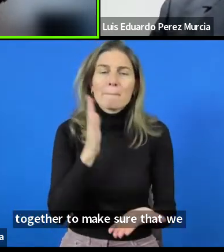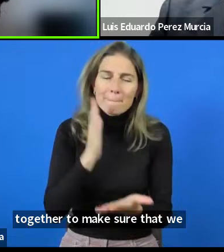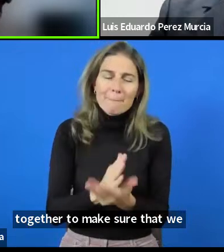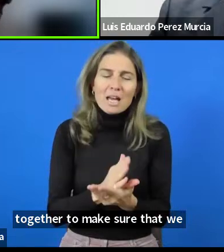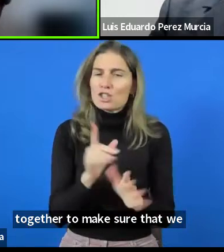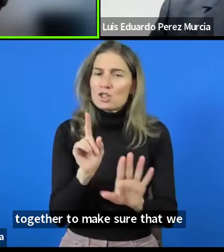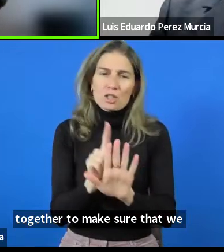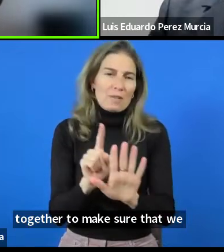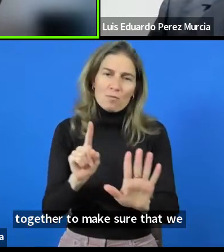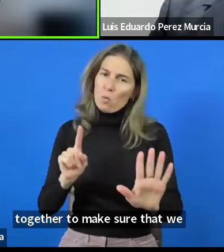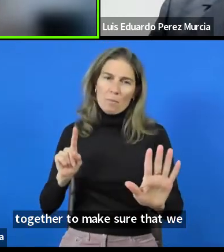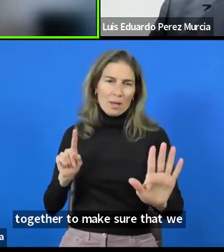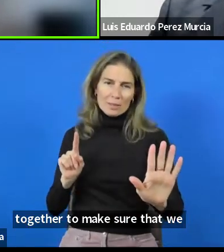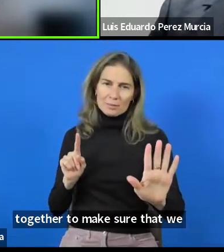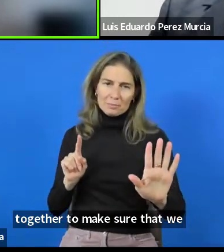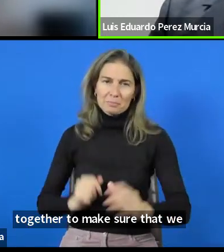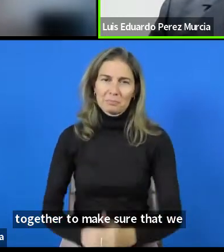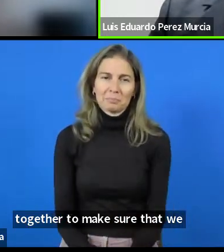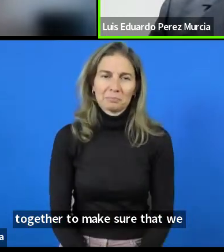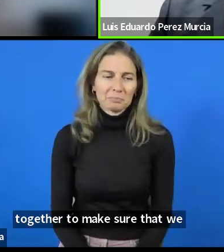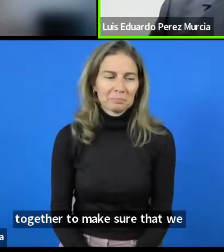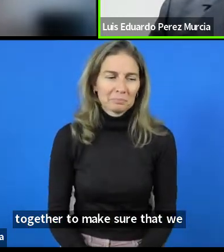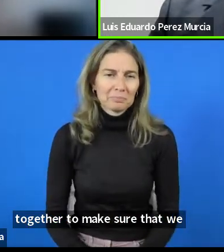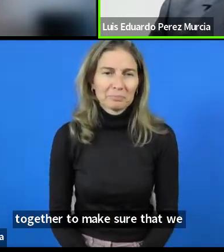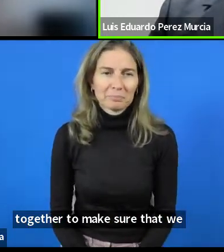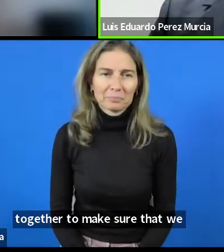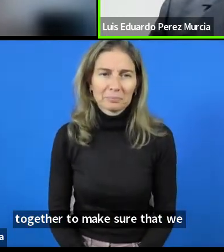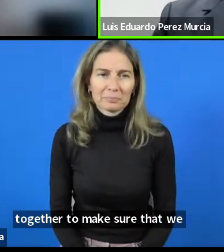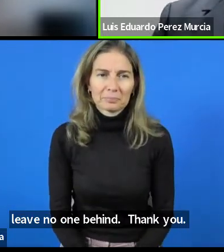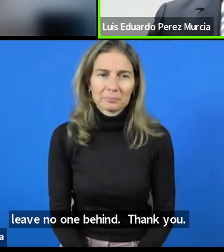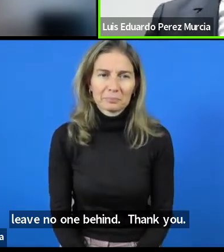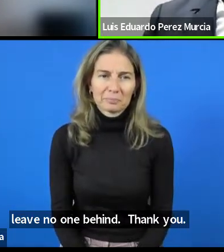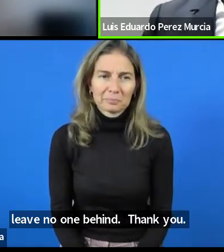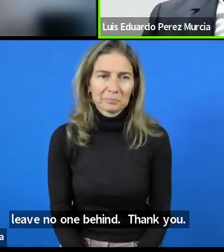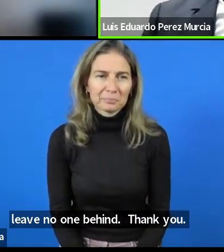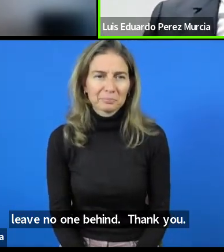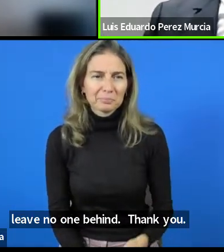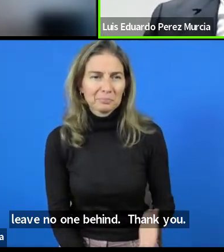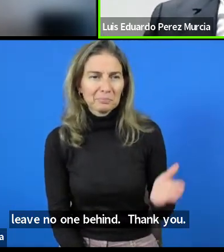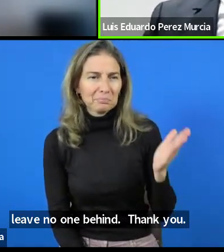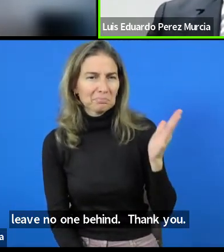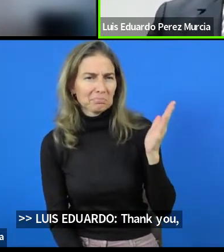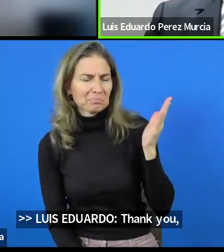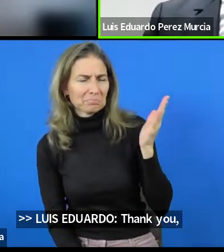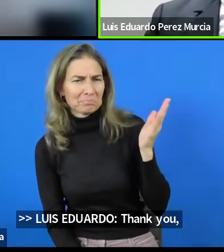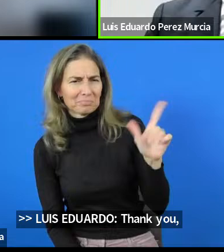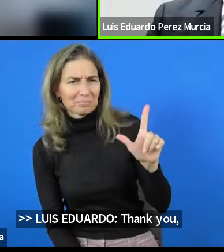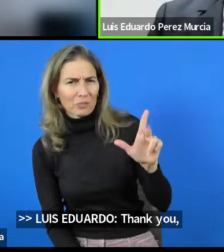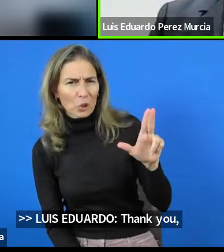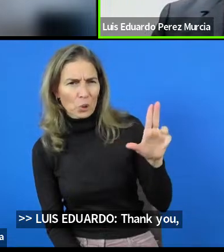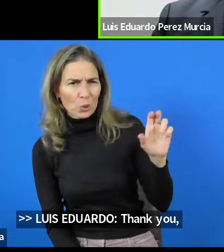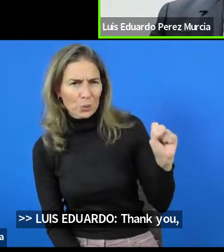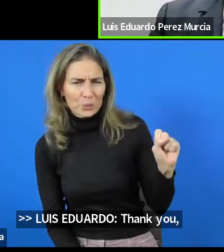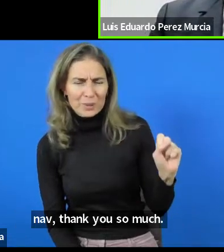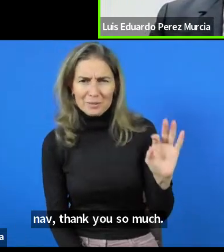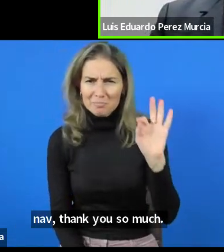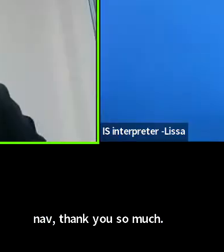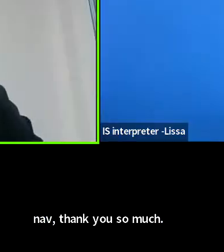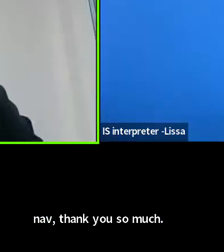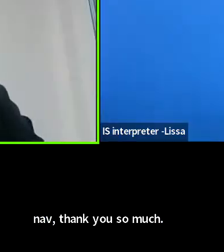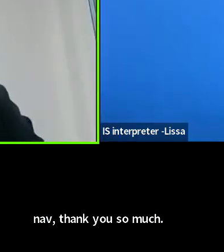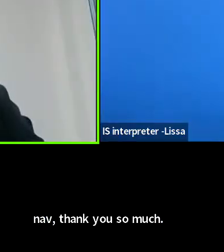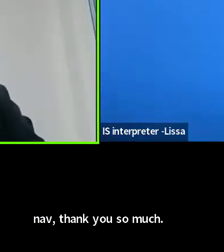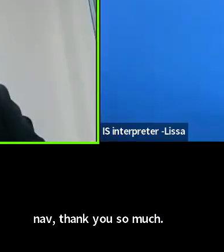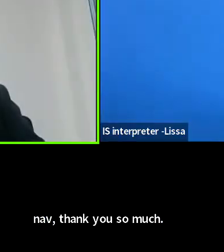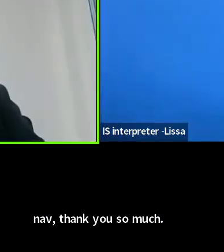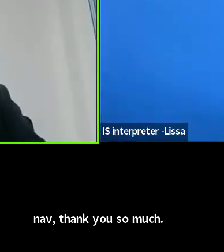you. Thank you, Nafisa. Thank you so much. So now, last but not least, I will give the floor to Stuart Cameron. He's